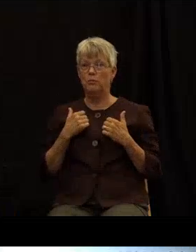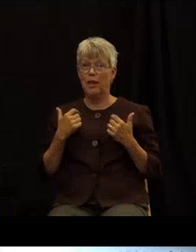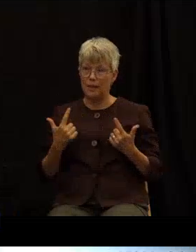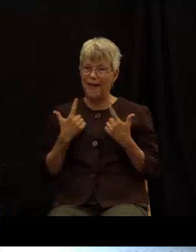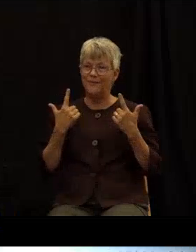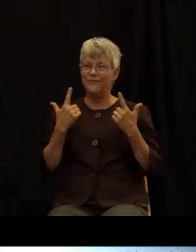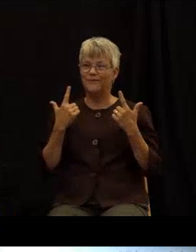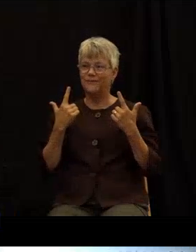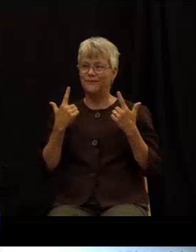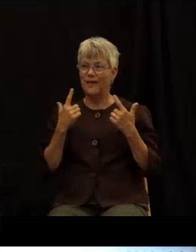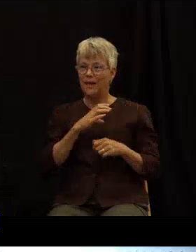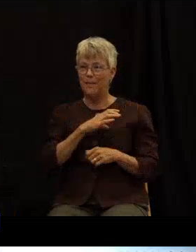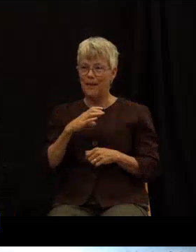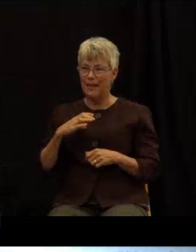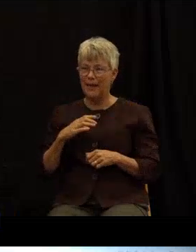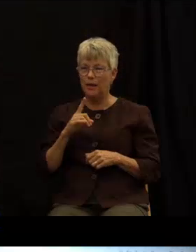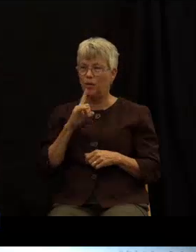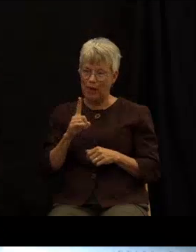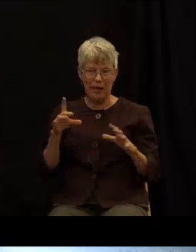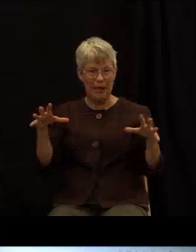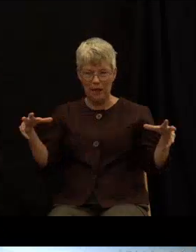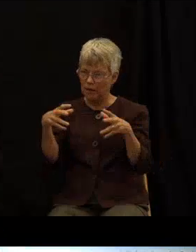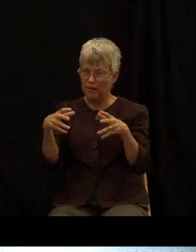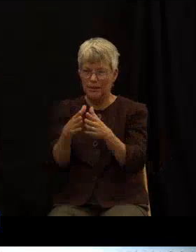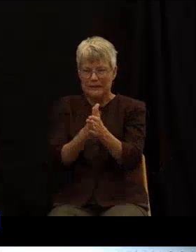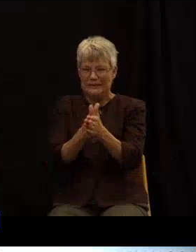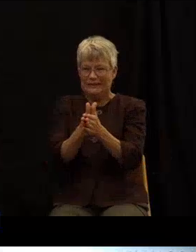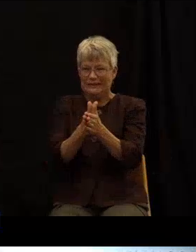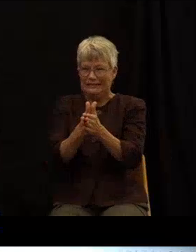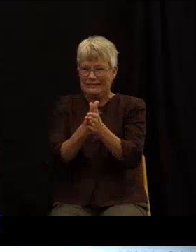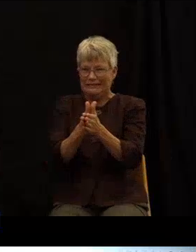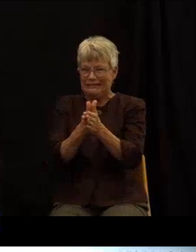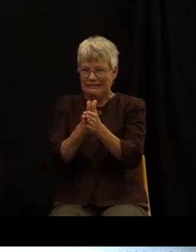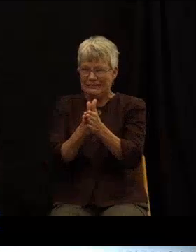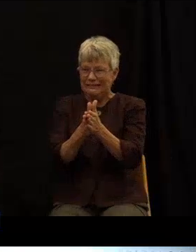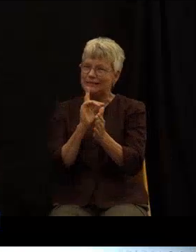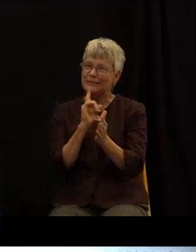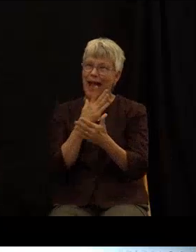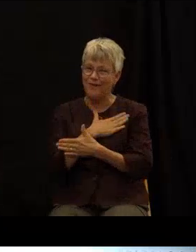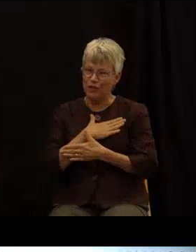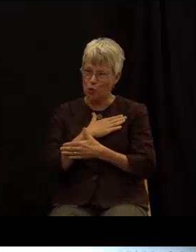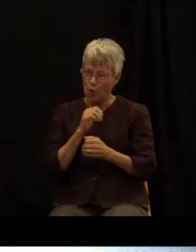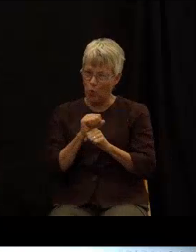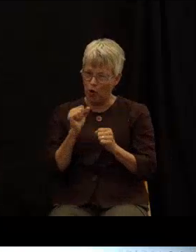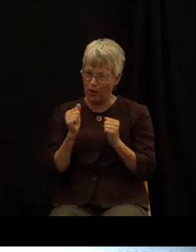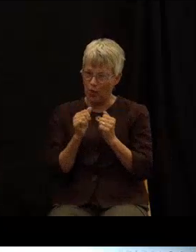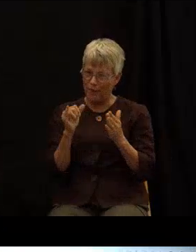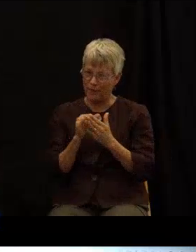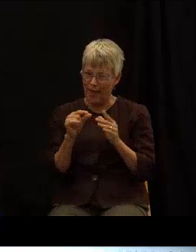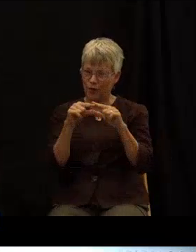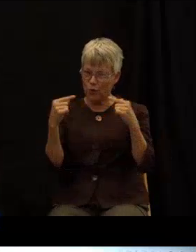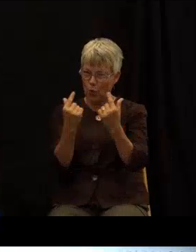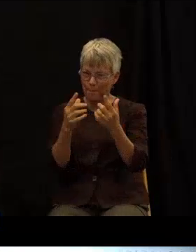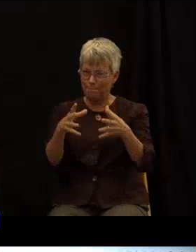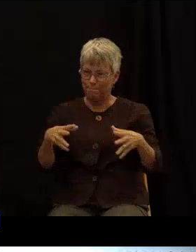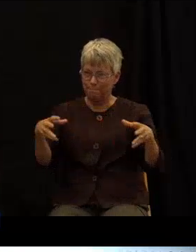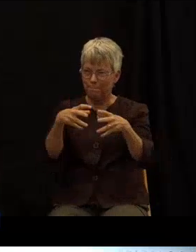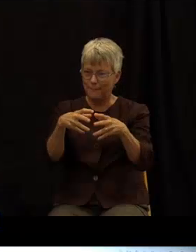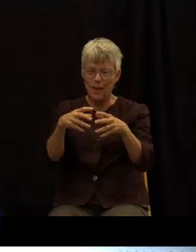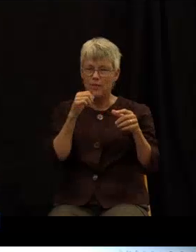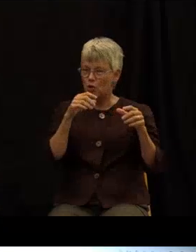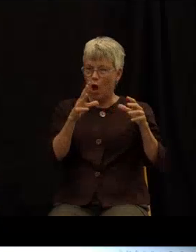is a very enthusiastic group. I've really enjoyed working with them, and they are not meeting